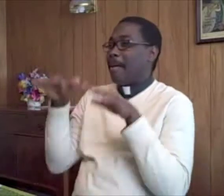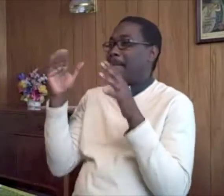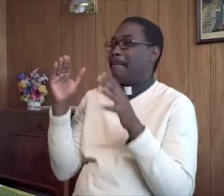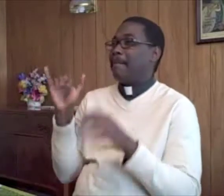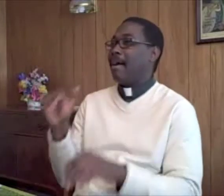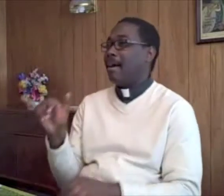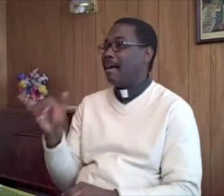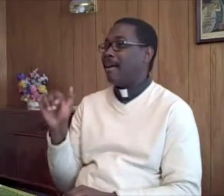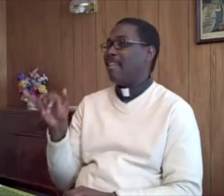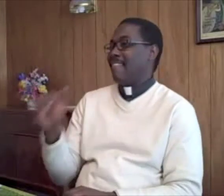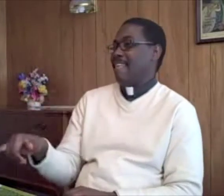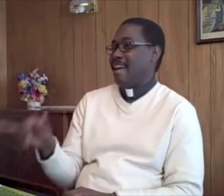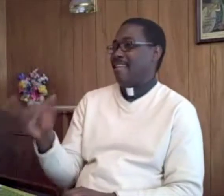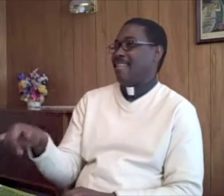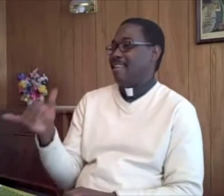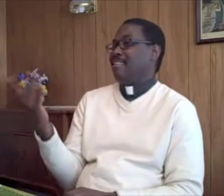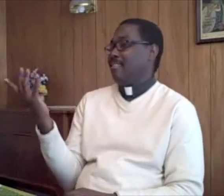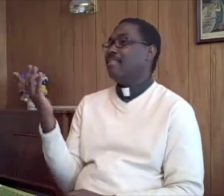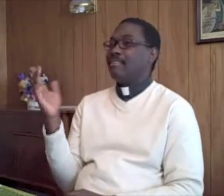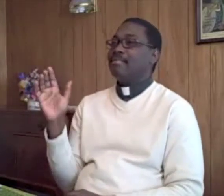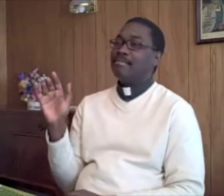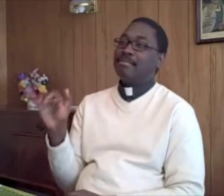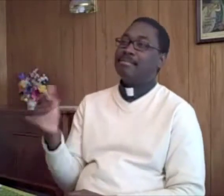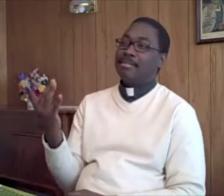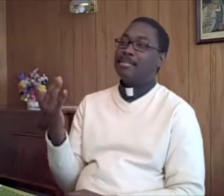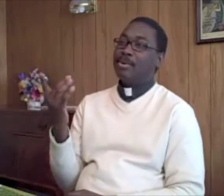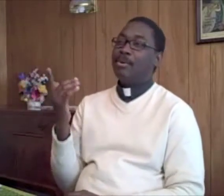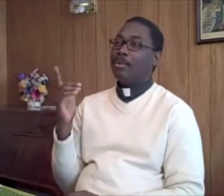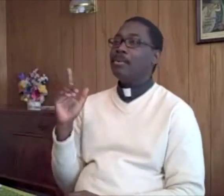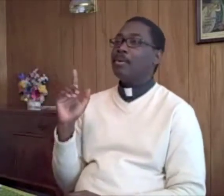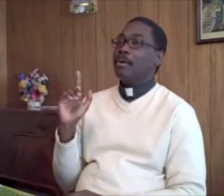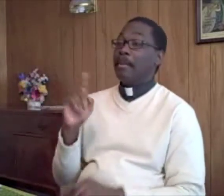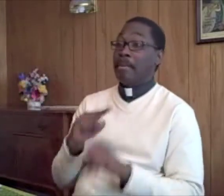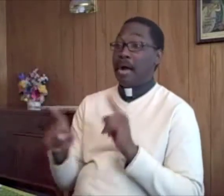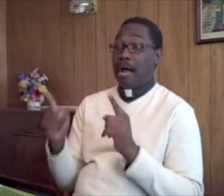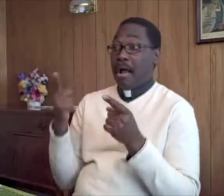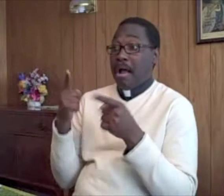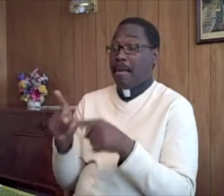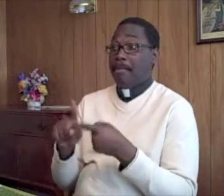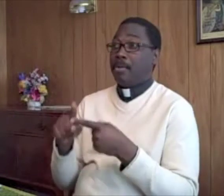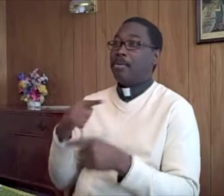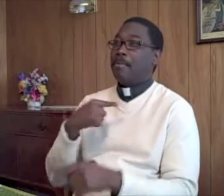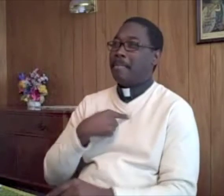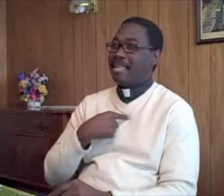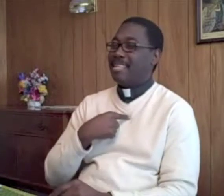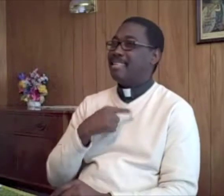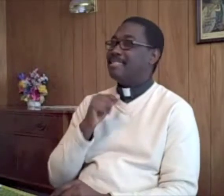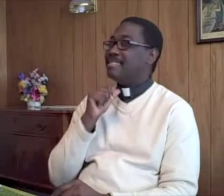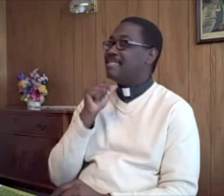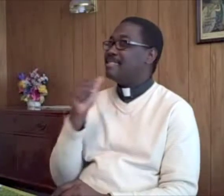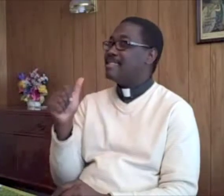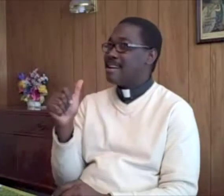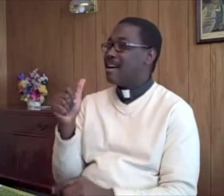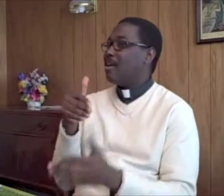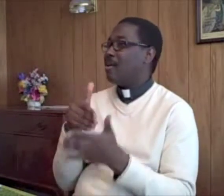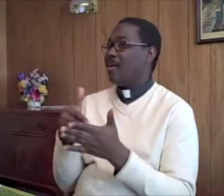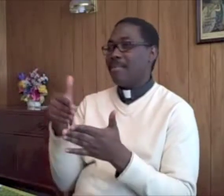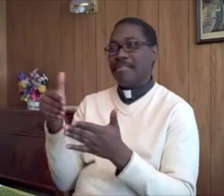from growing up. But it really hasn't happened to me that often since I've been here. I think